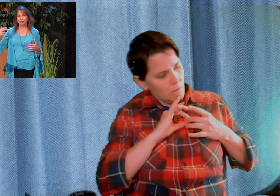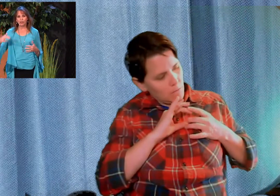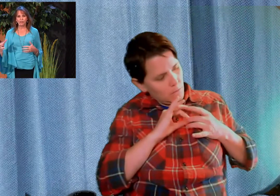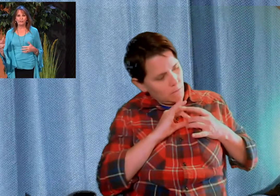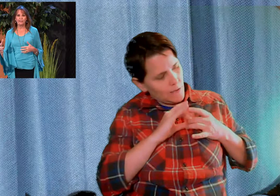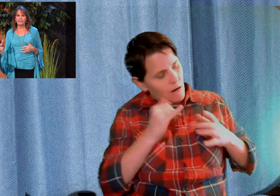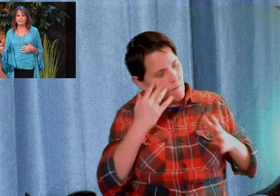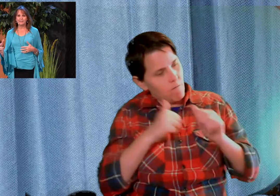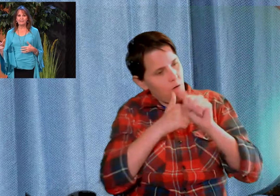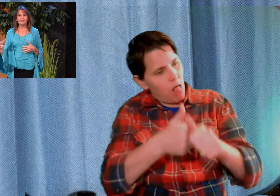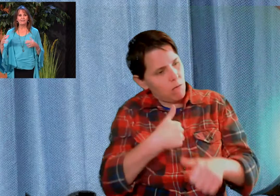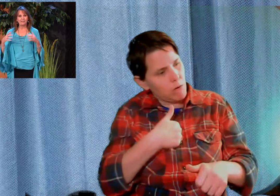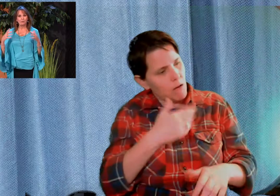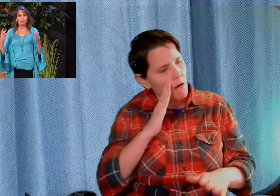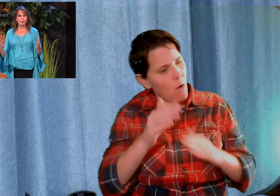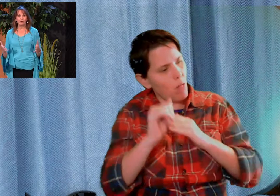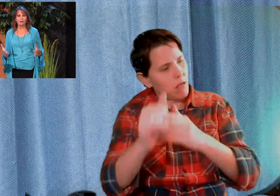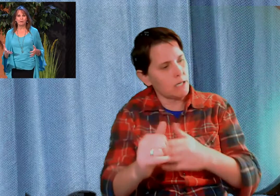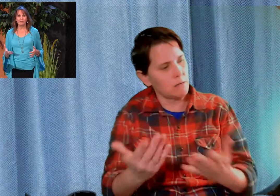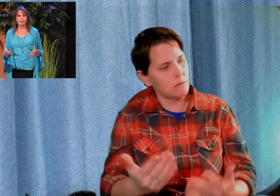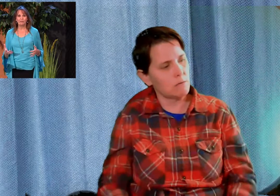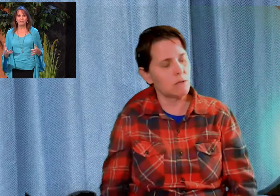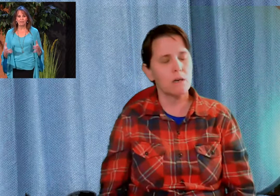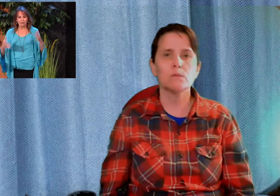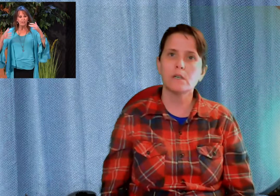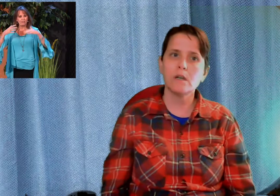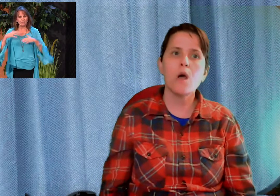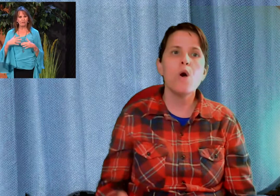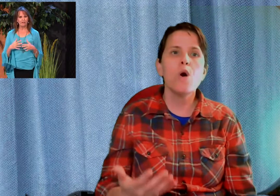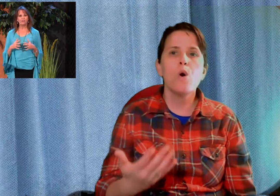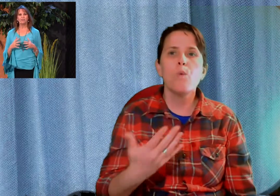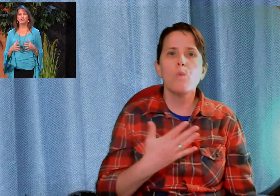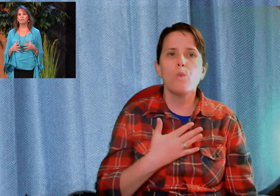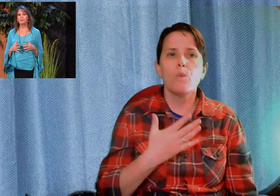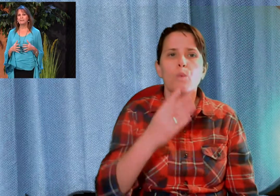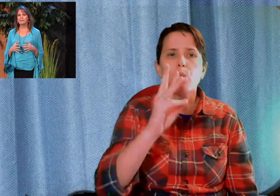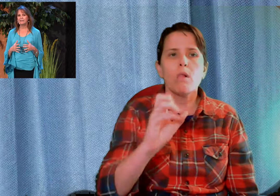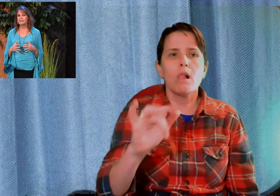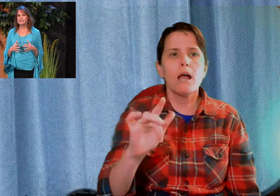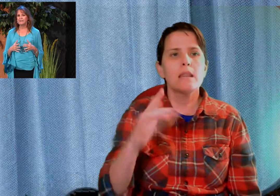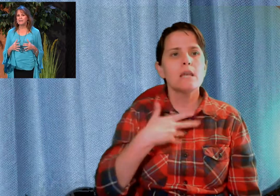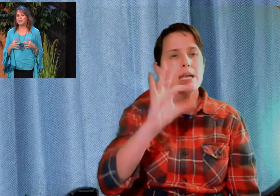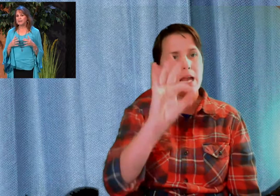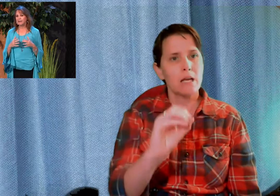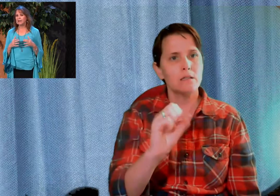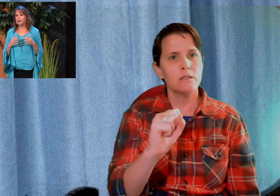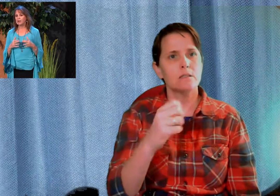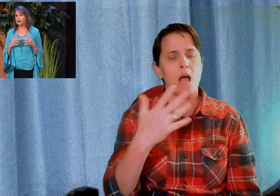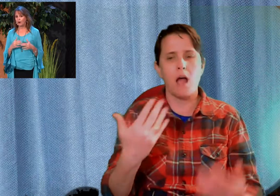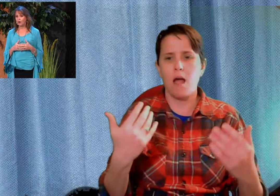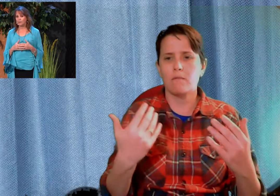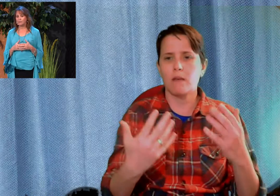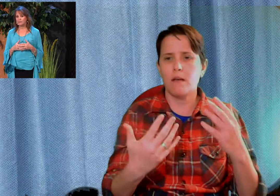when I heard in the late 90s, this, would it be all right with you if life got easier? It's another foundational piece. And I